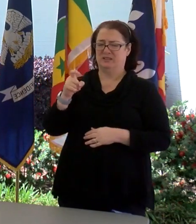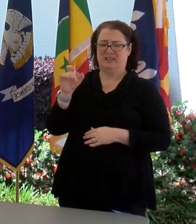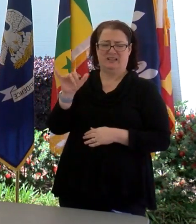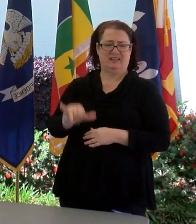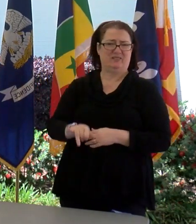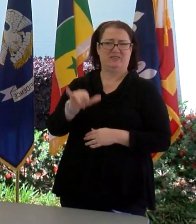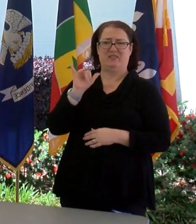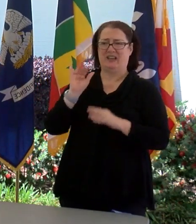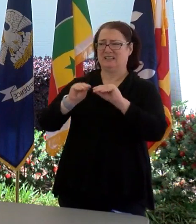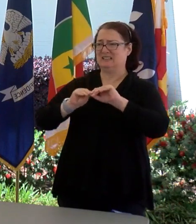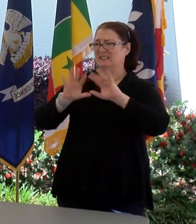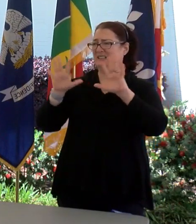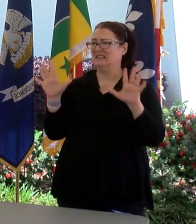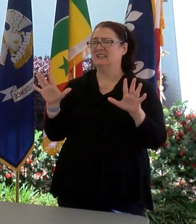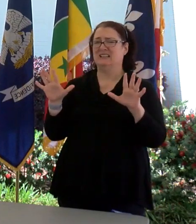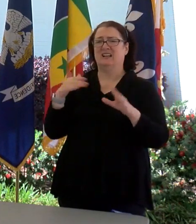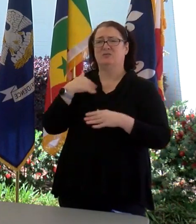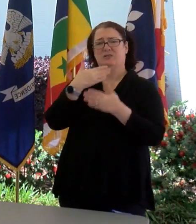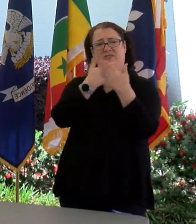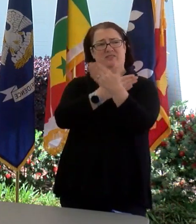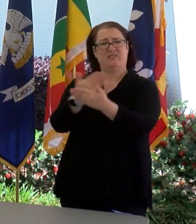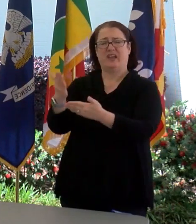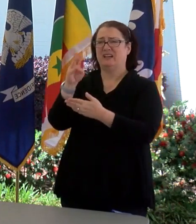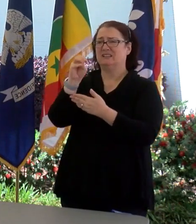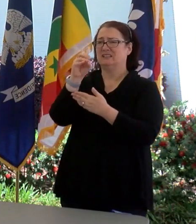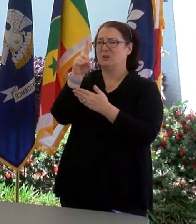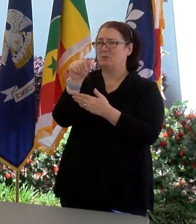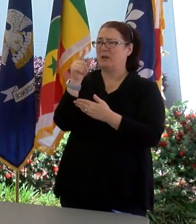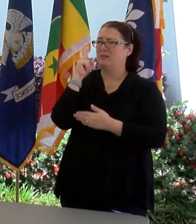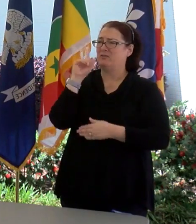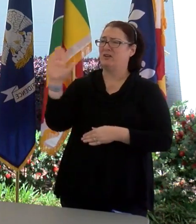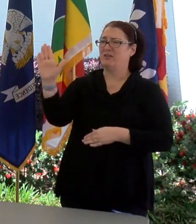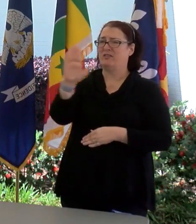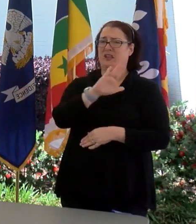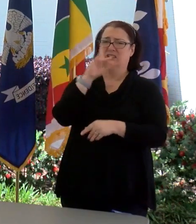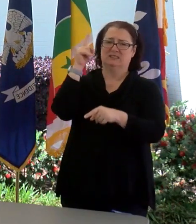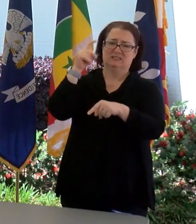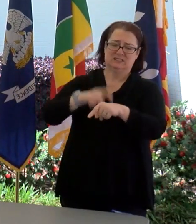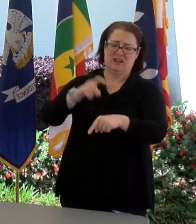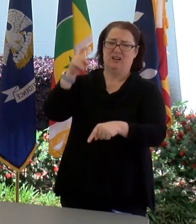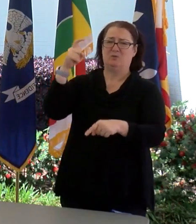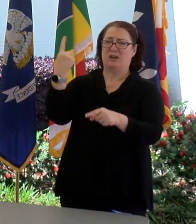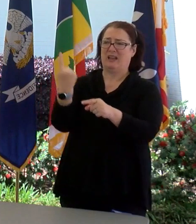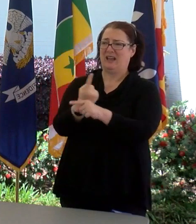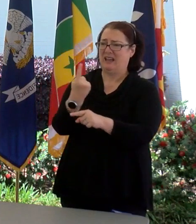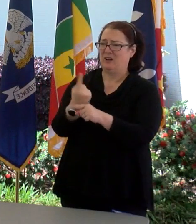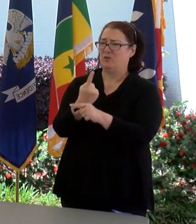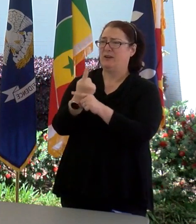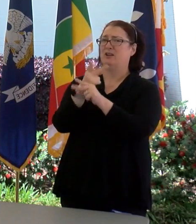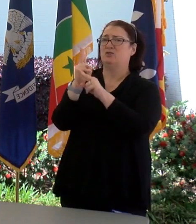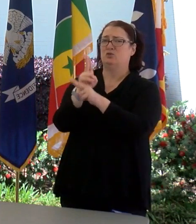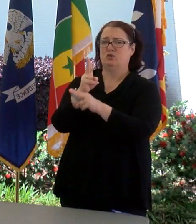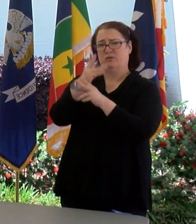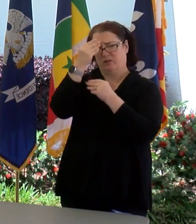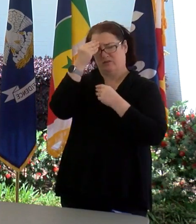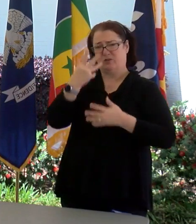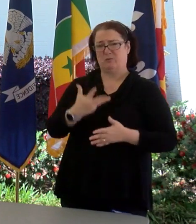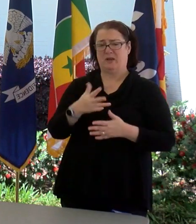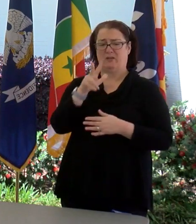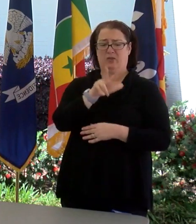media for efforts to provide timely, accurate, and useful information to the general public. Our 3-1-1